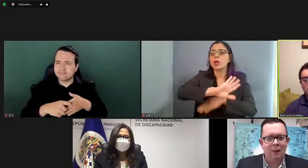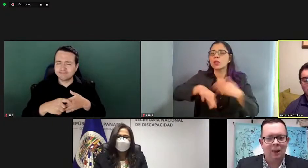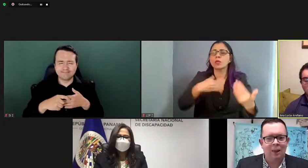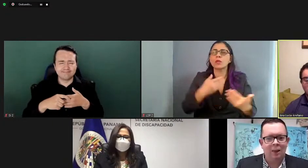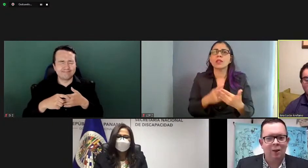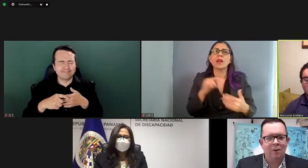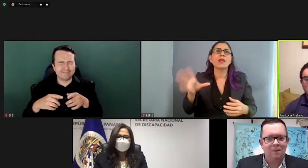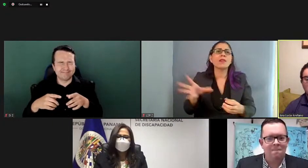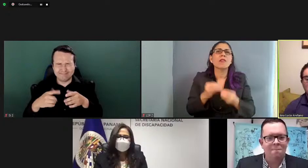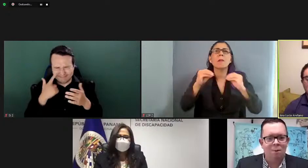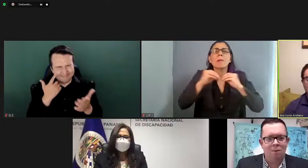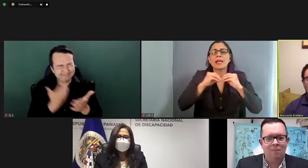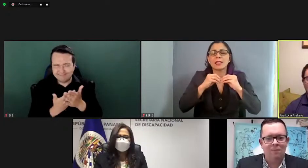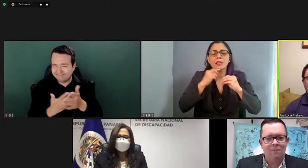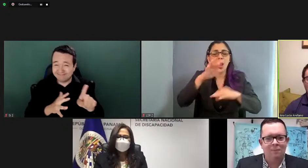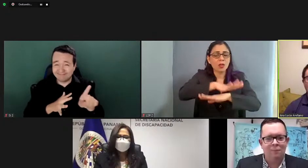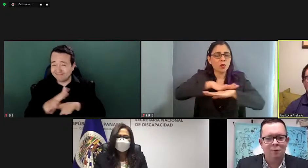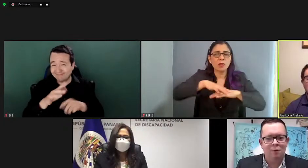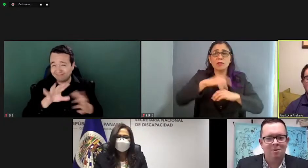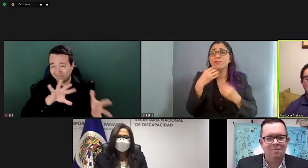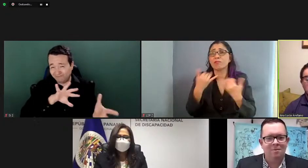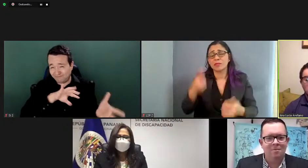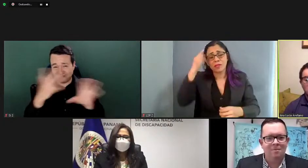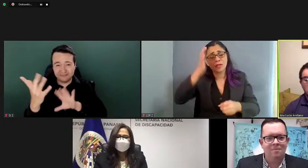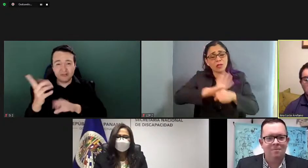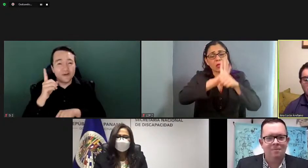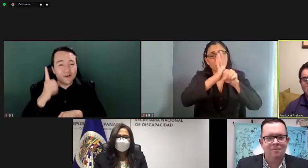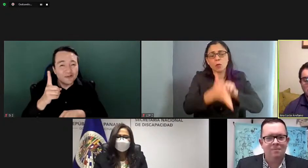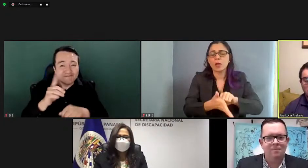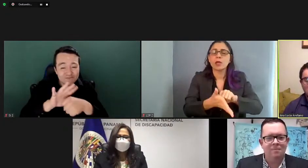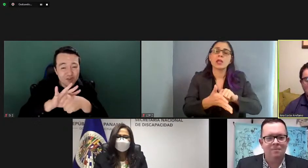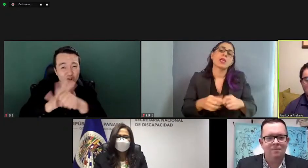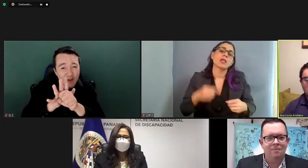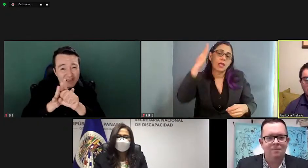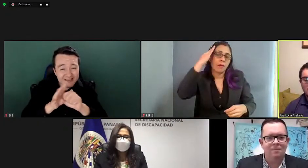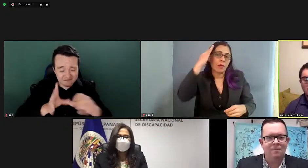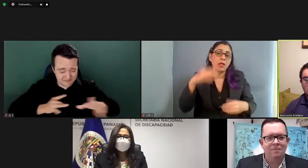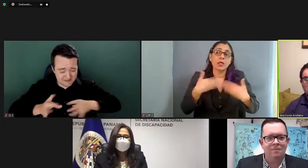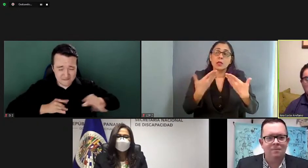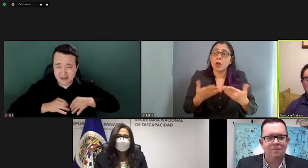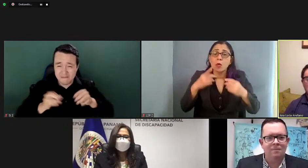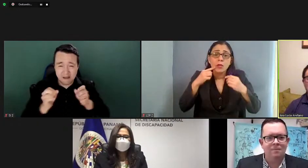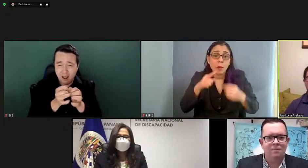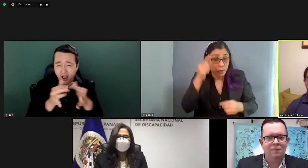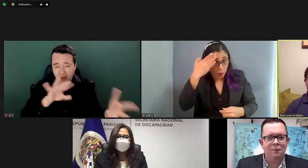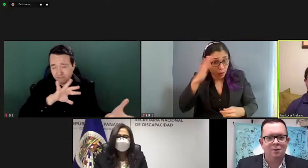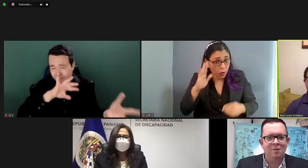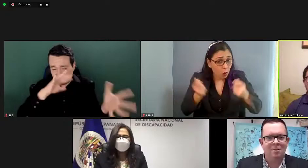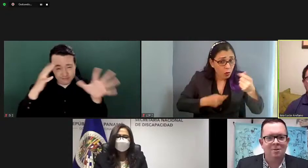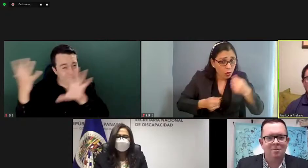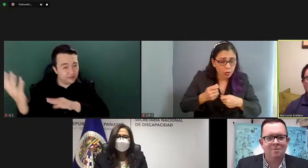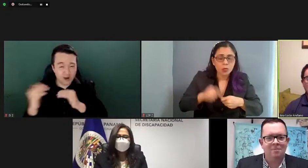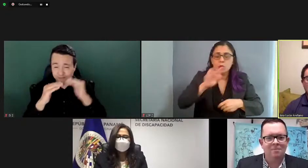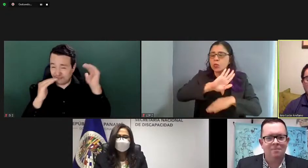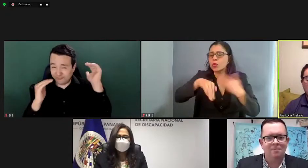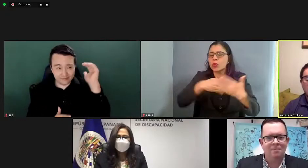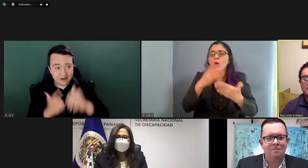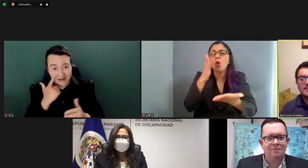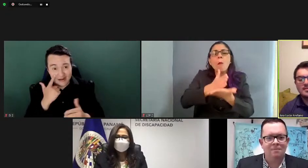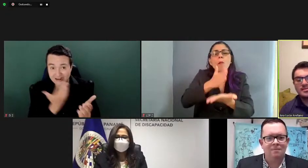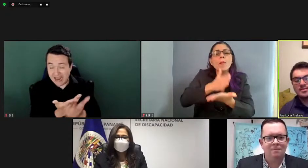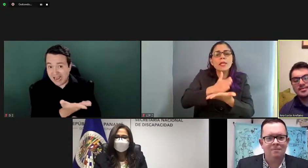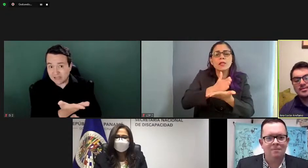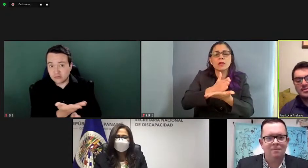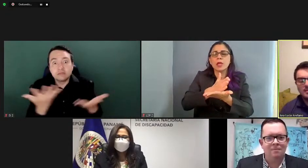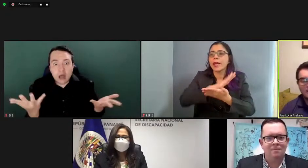the latin american was one of the most affected regions due to covenant 19 however this urgency is generating